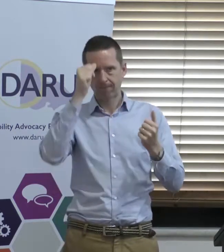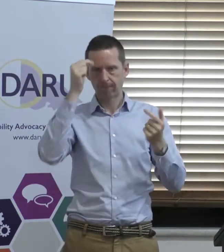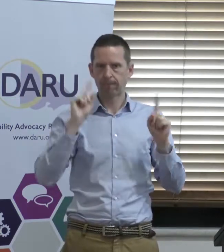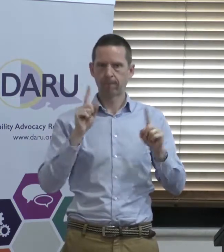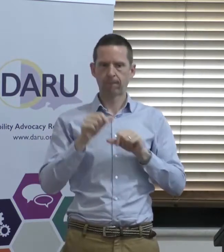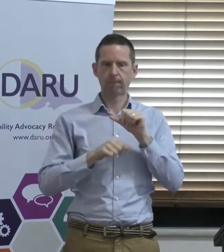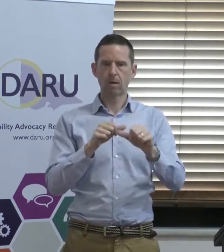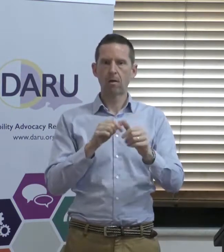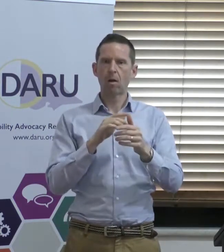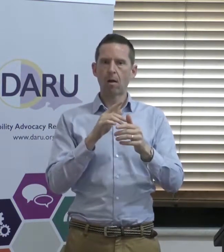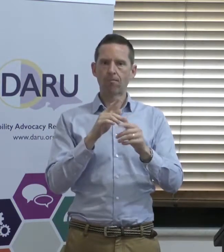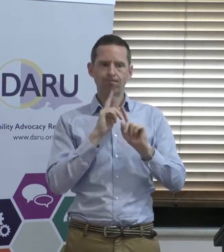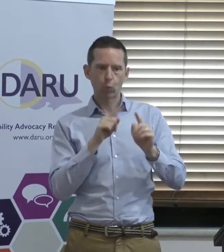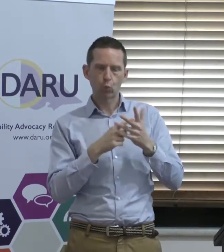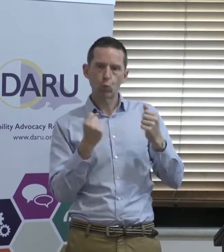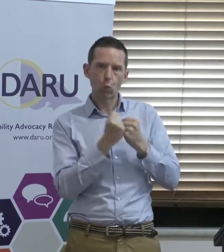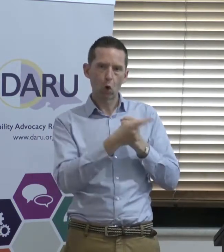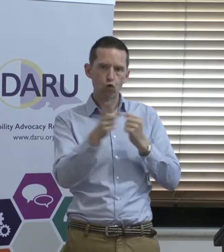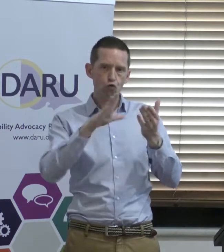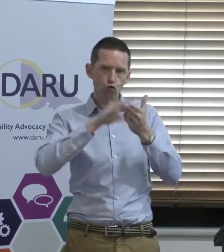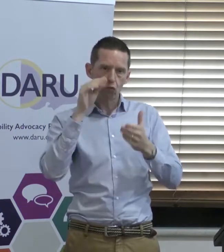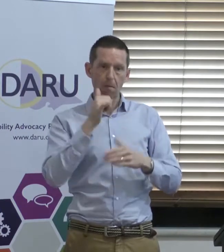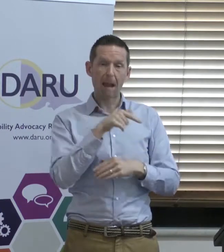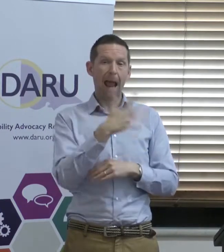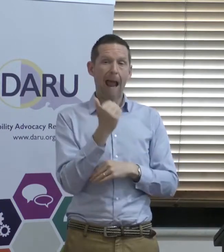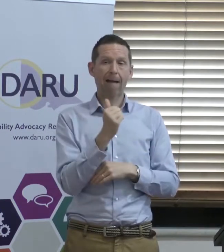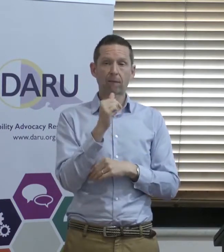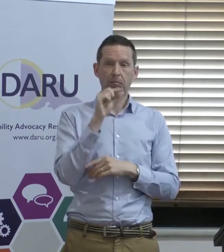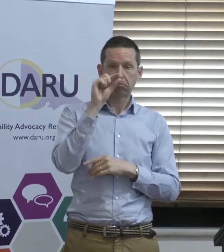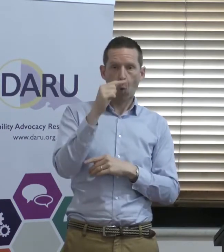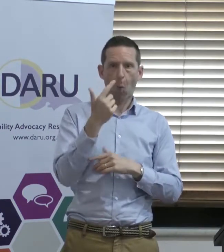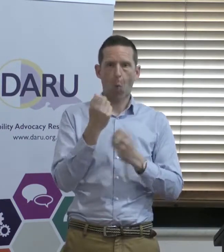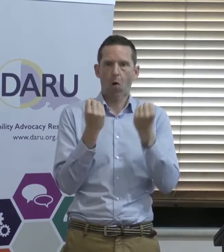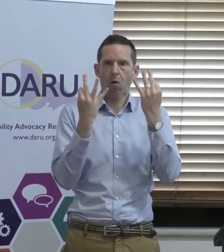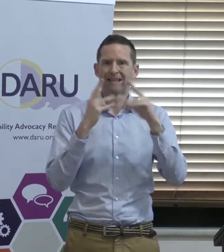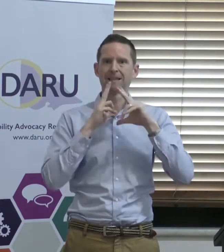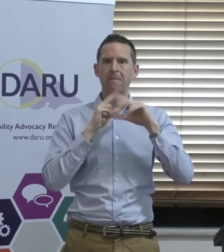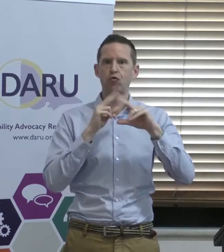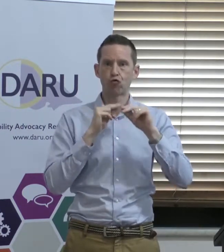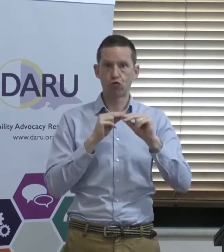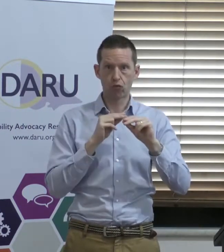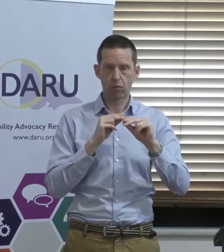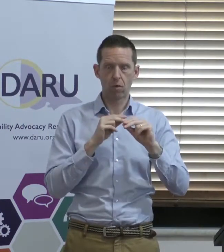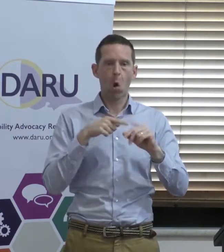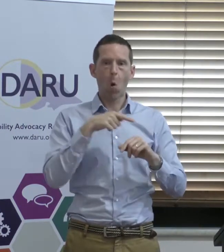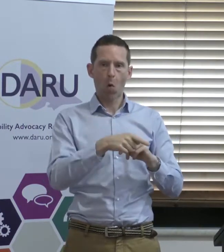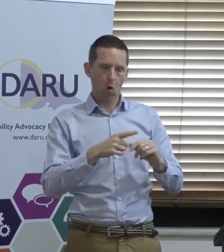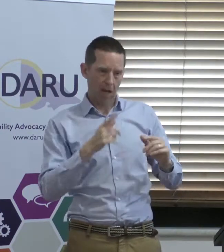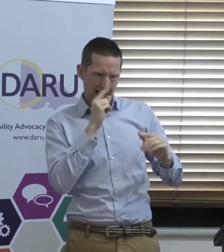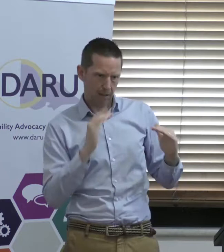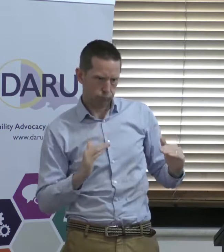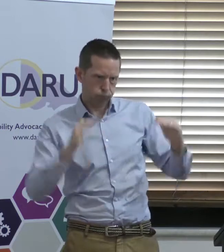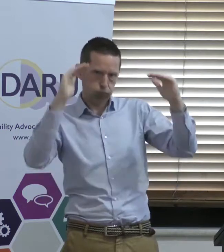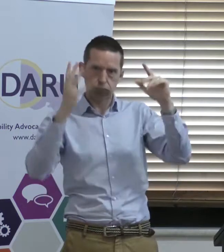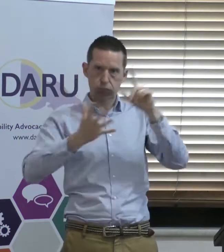step-by-step recommendations for supporting students with little or no speech so that they may reach their highest